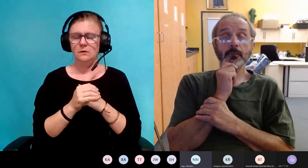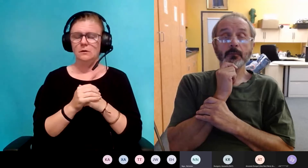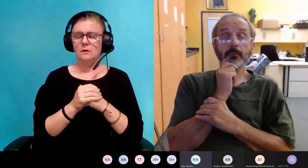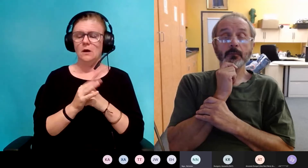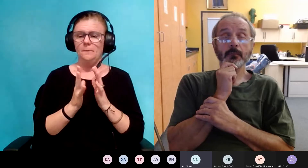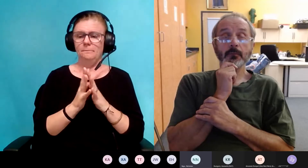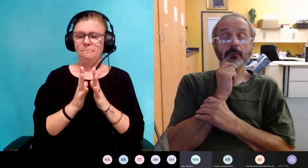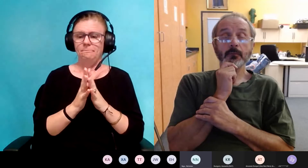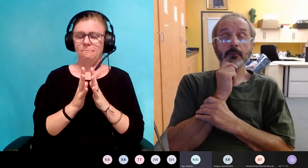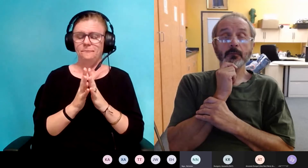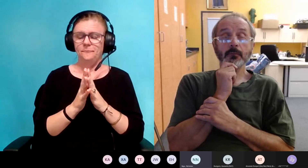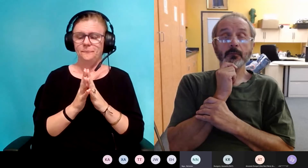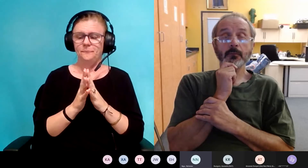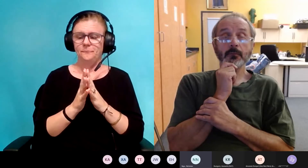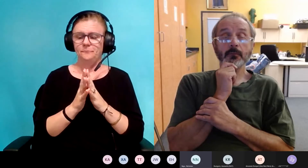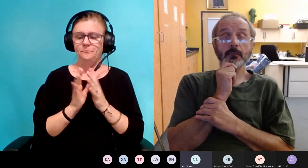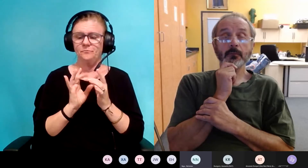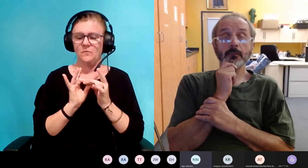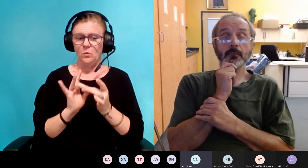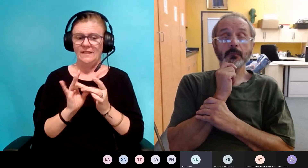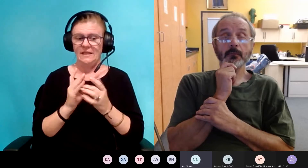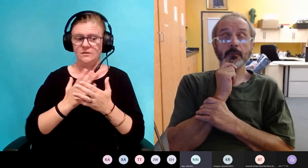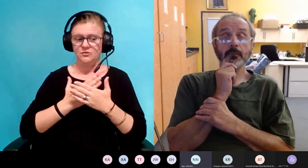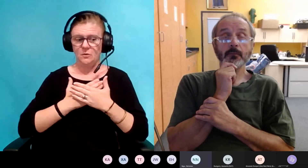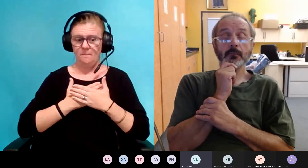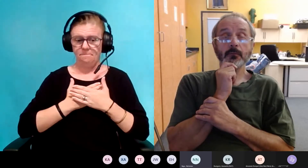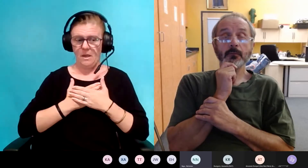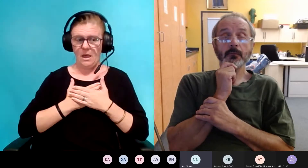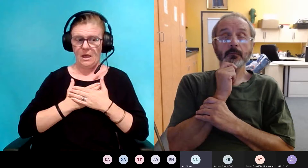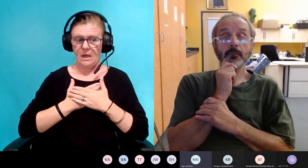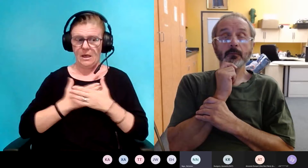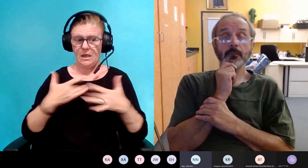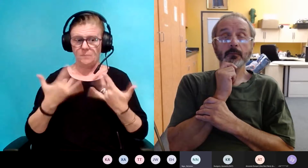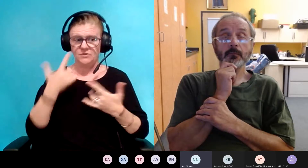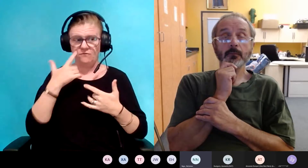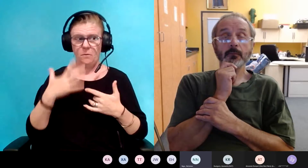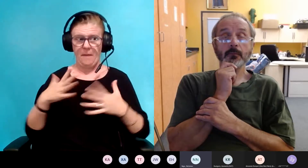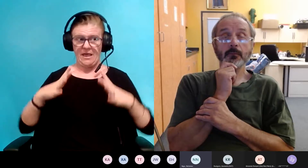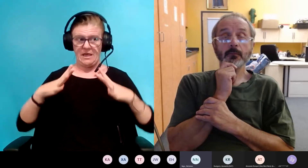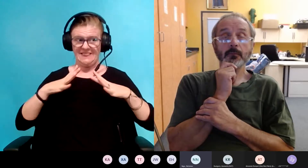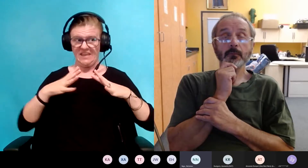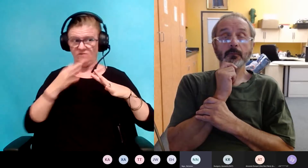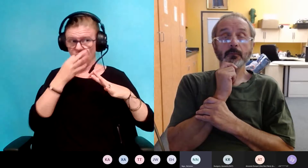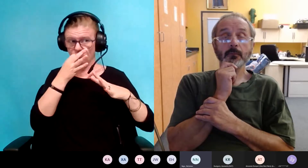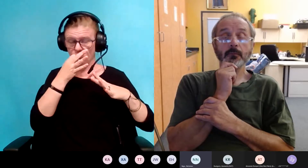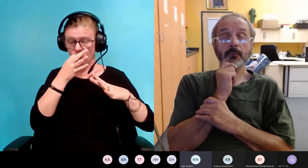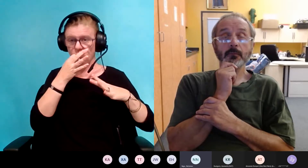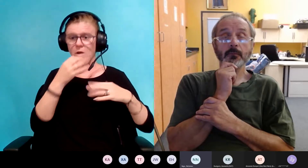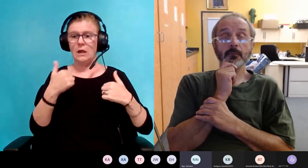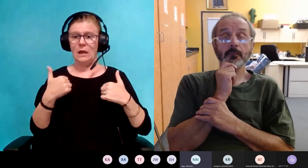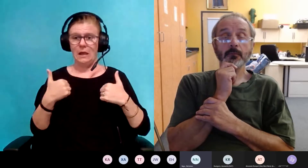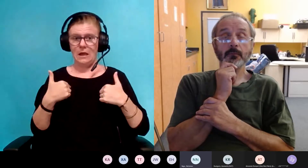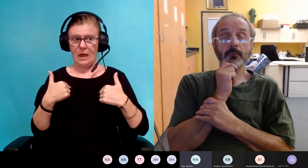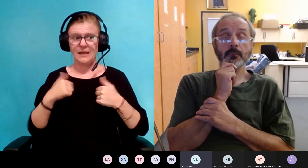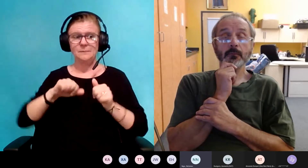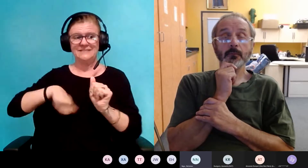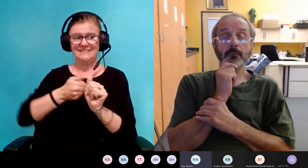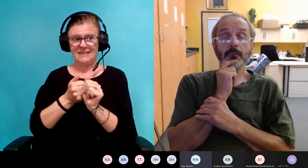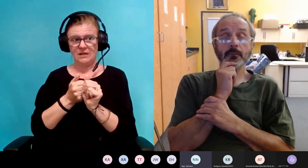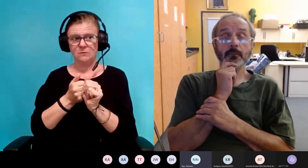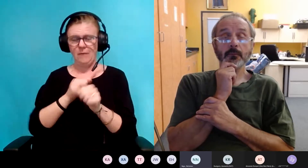well. In regards to my update on my planned leave, I am creating backup